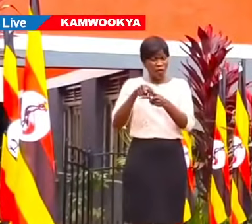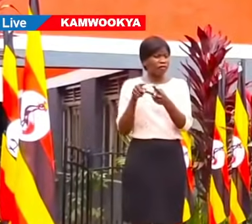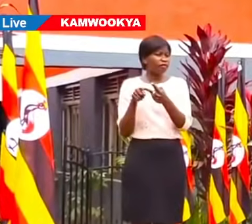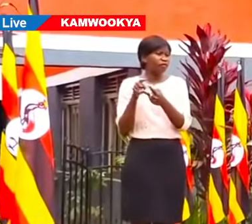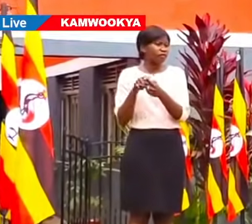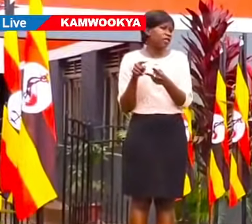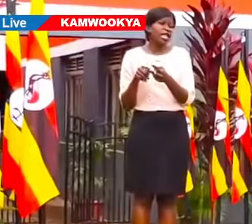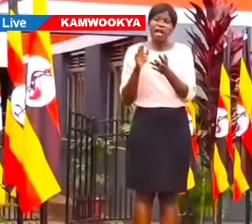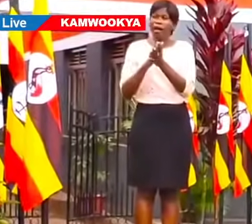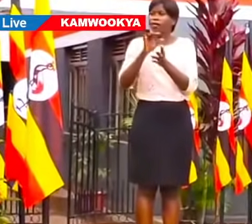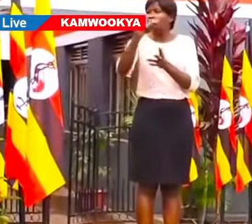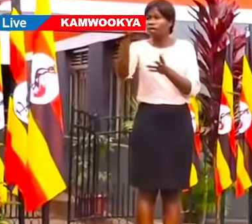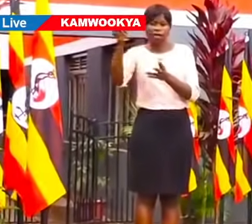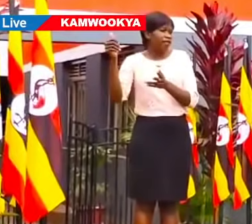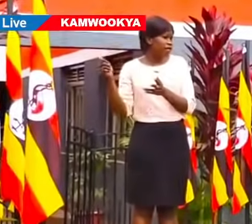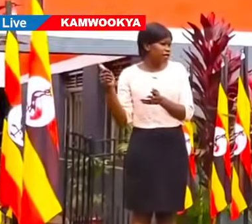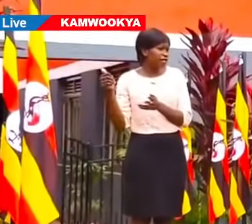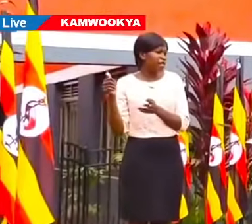several others,